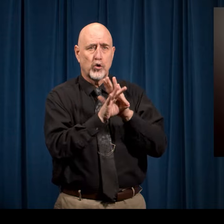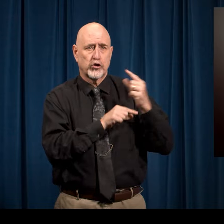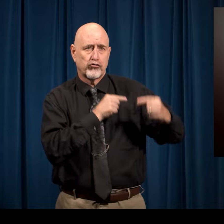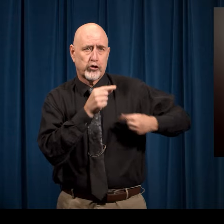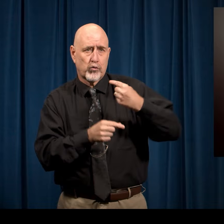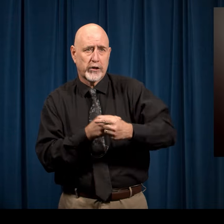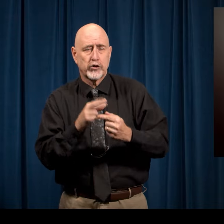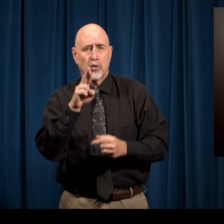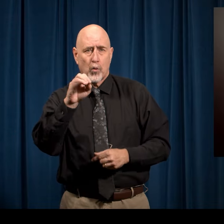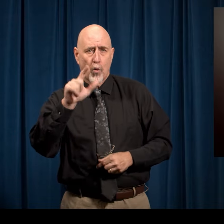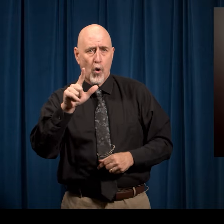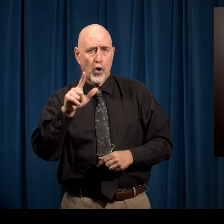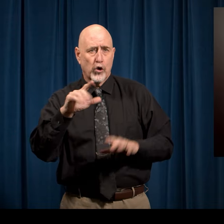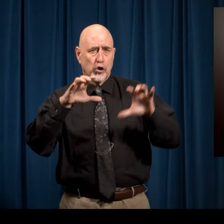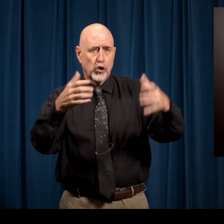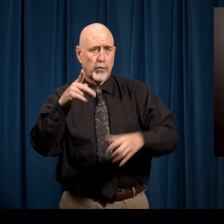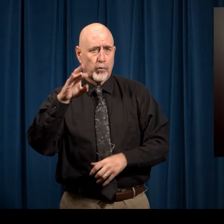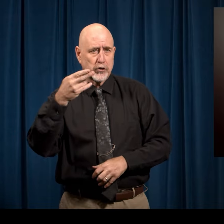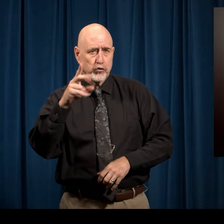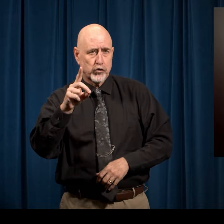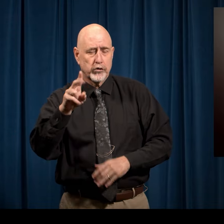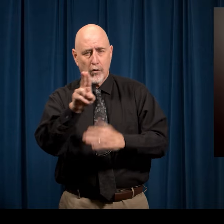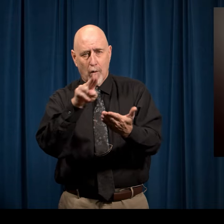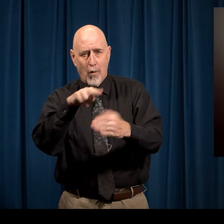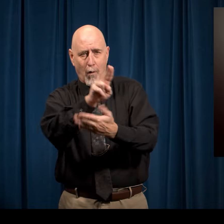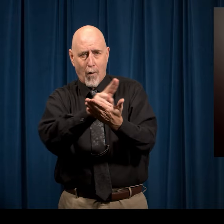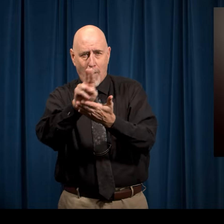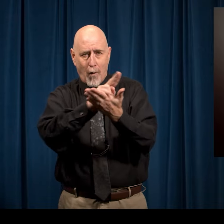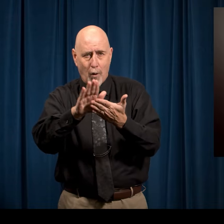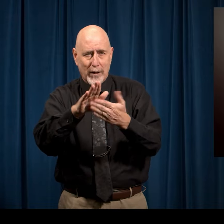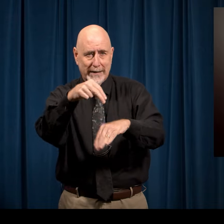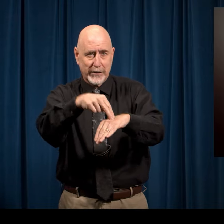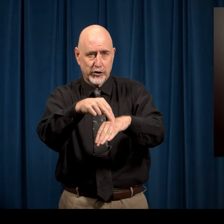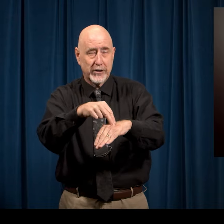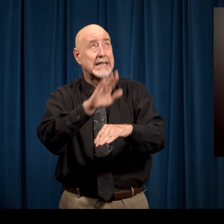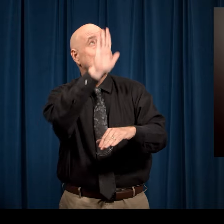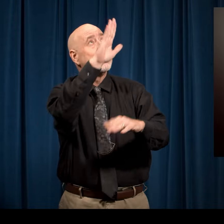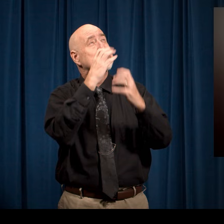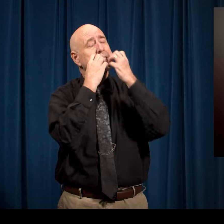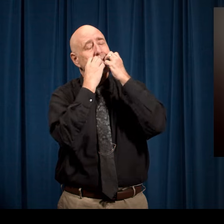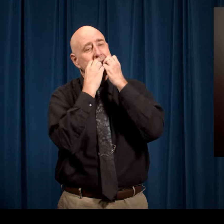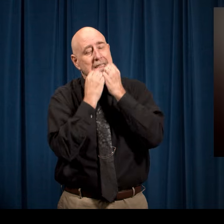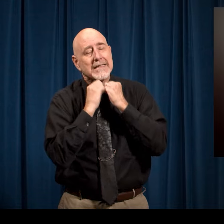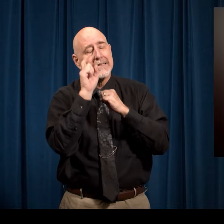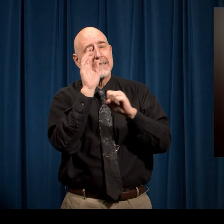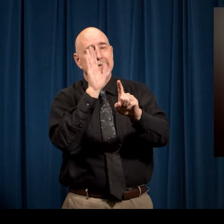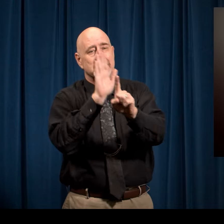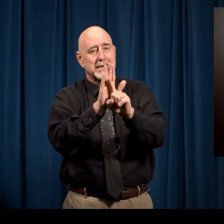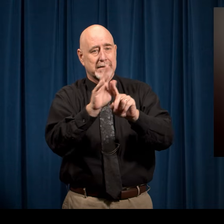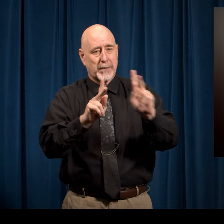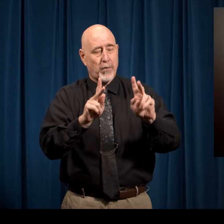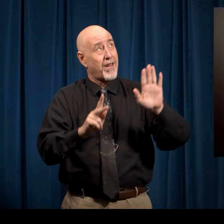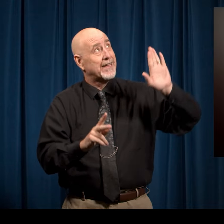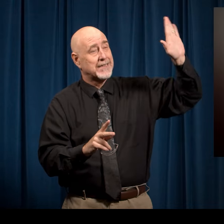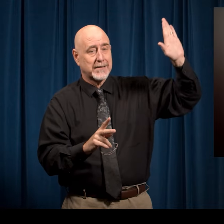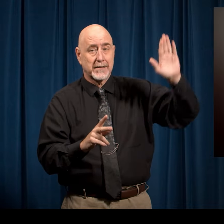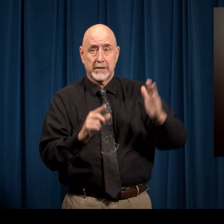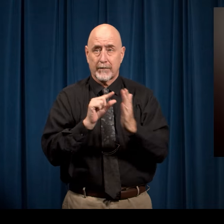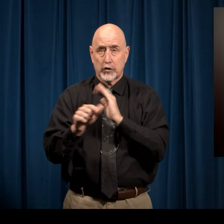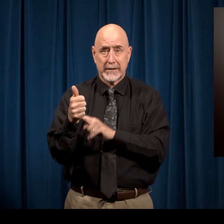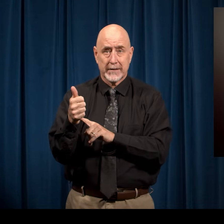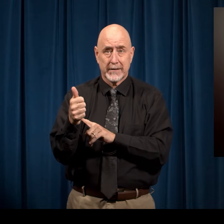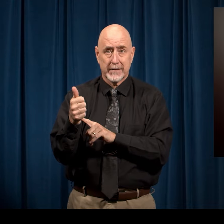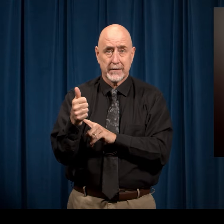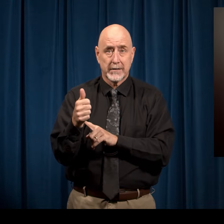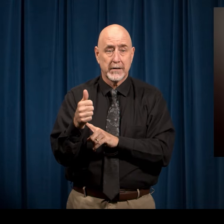chosen generation, a royal priesthood, a holy nation." Listen, his own special people. Verse